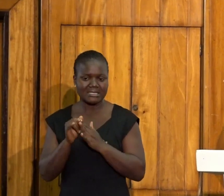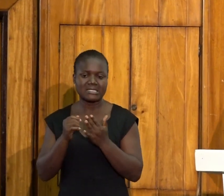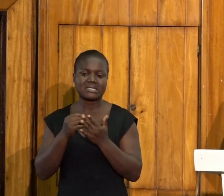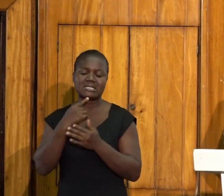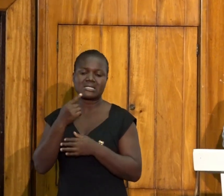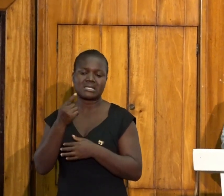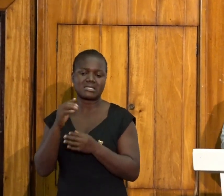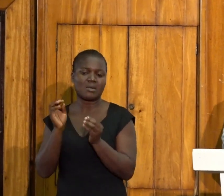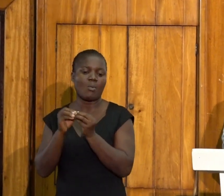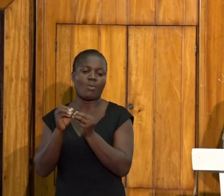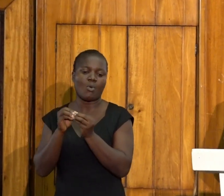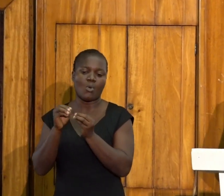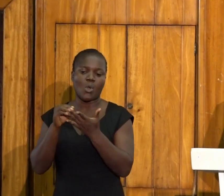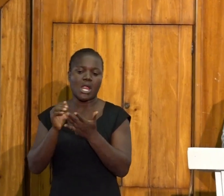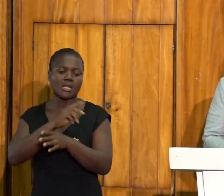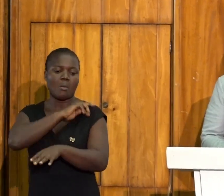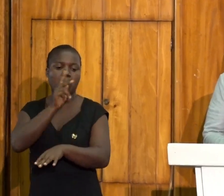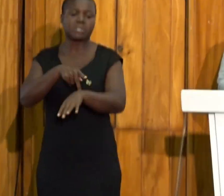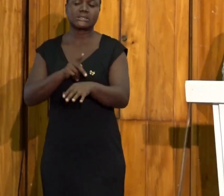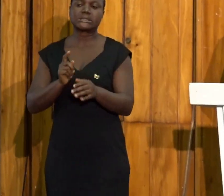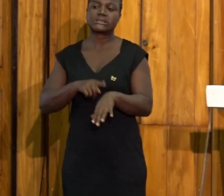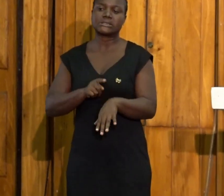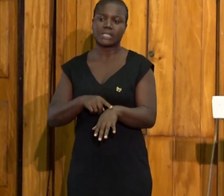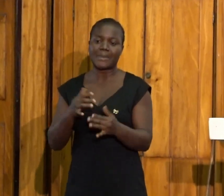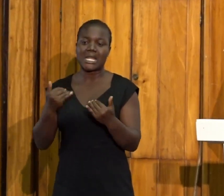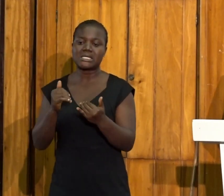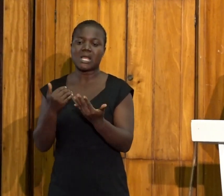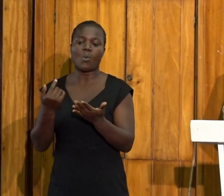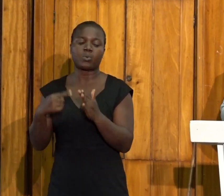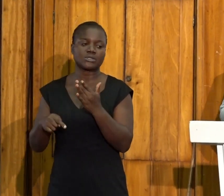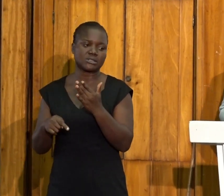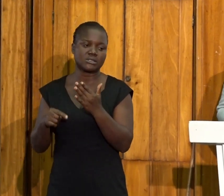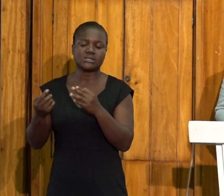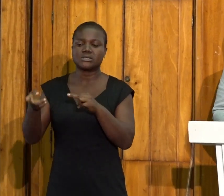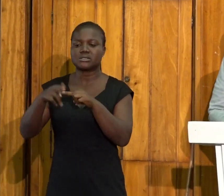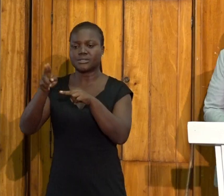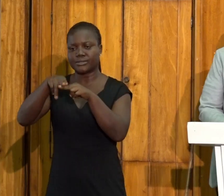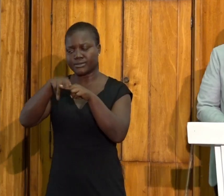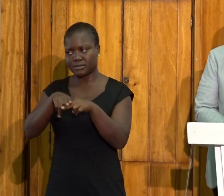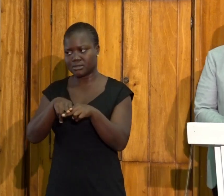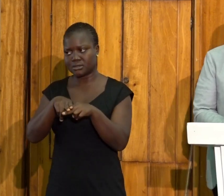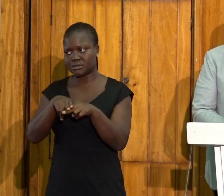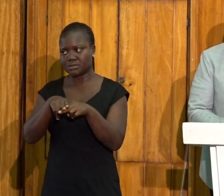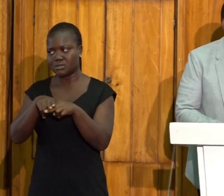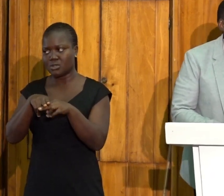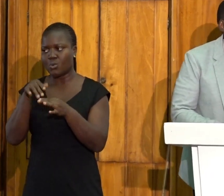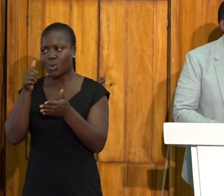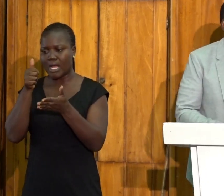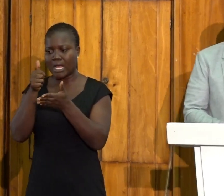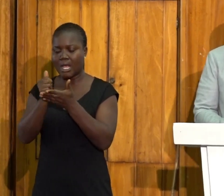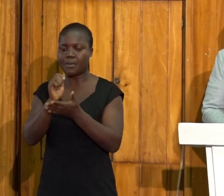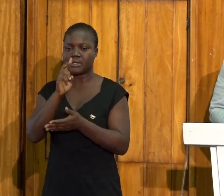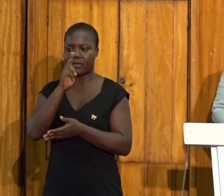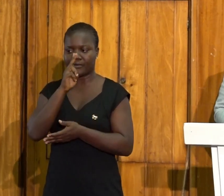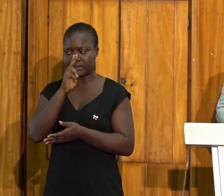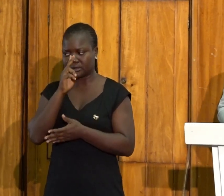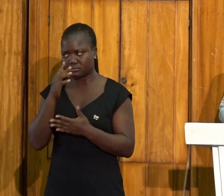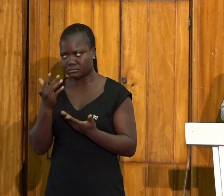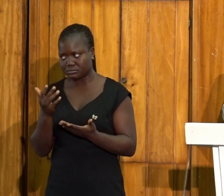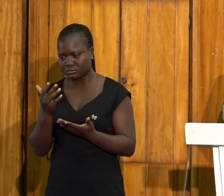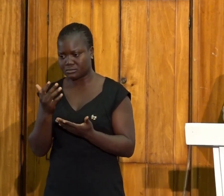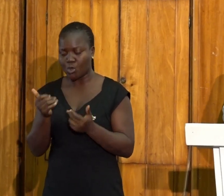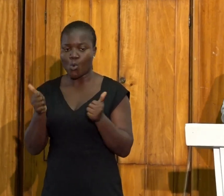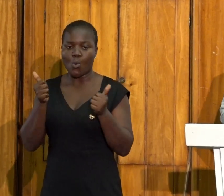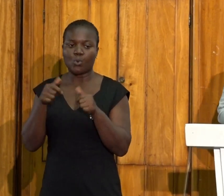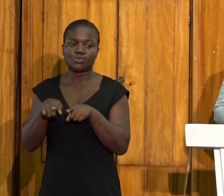and lactating population has already been proven. And we have the vaginal ring, dapivirine vaginal ring,